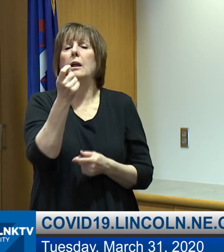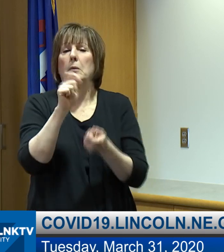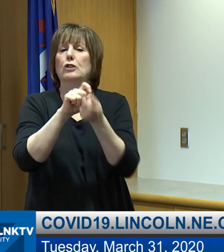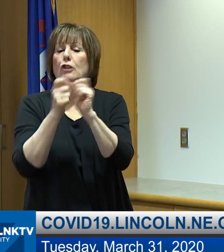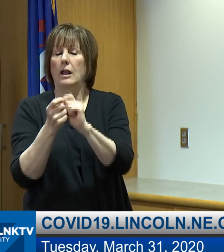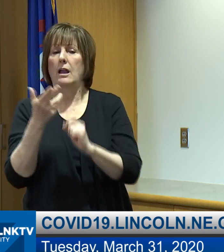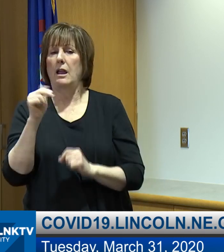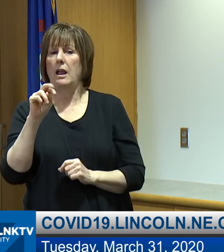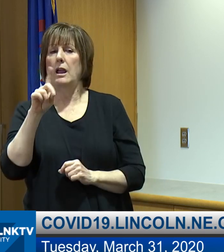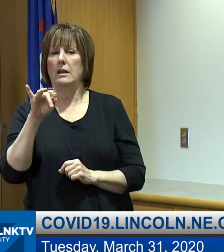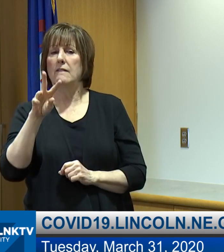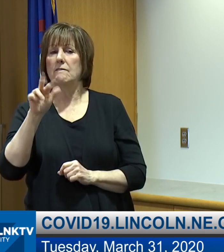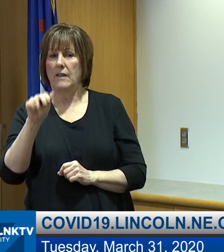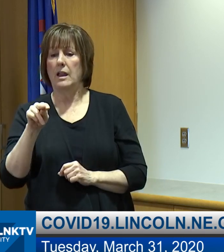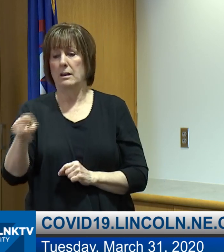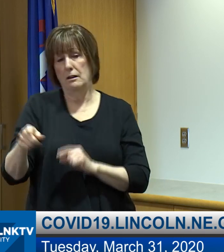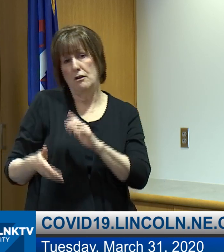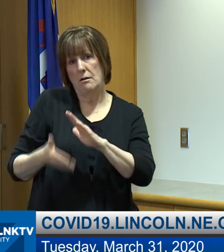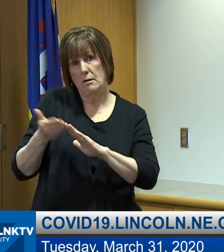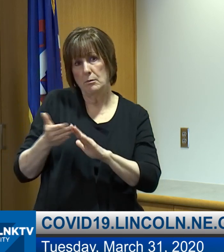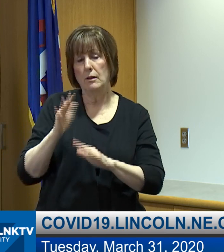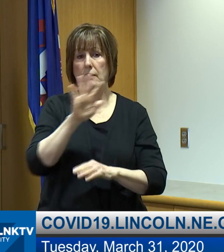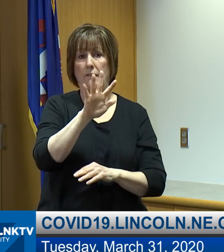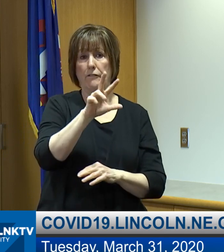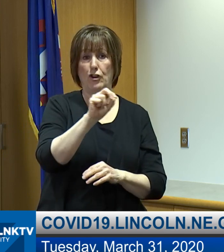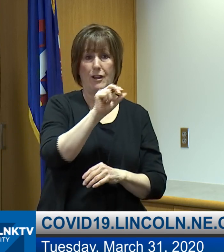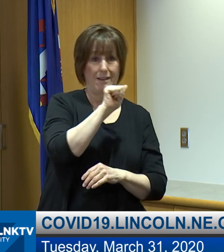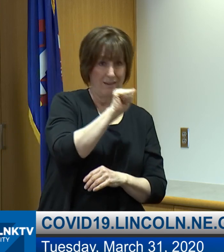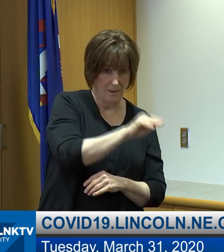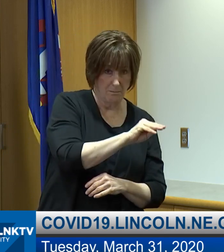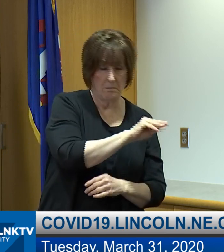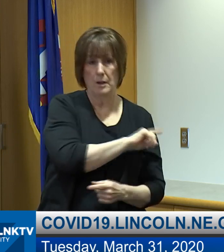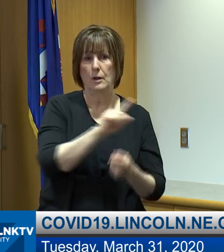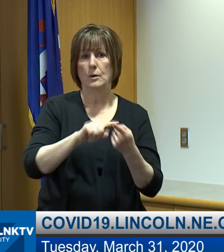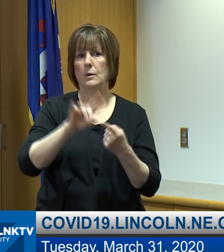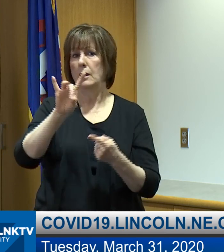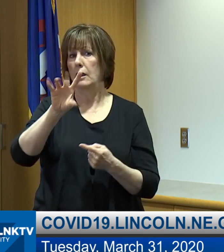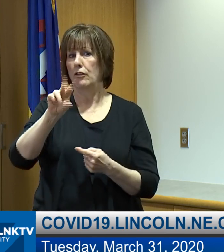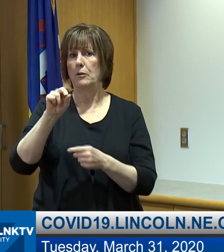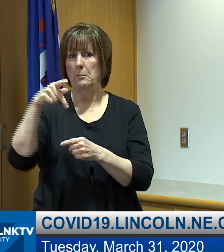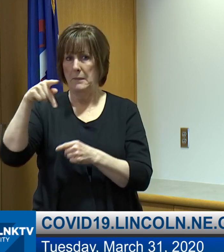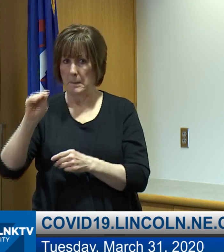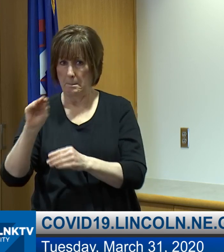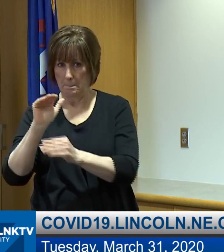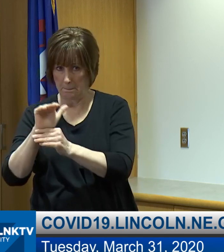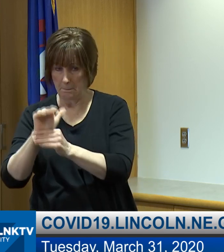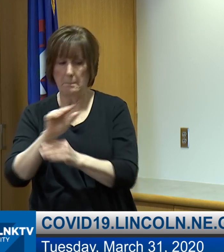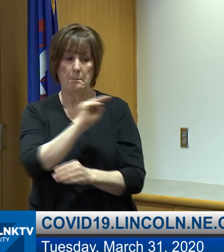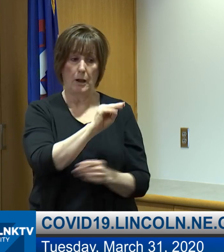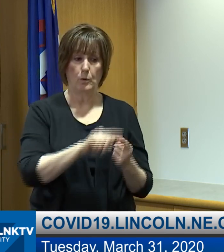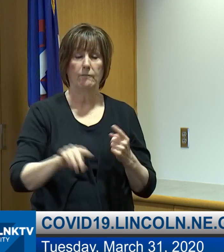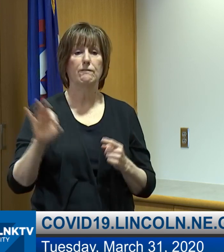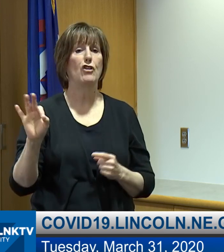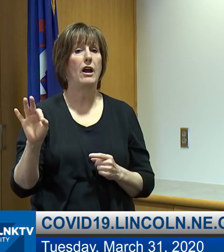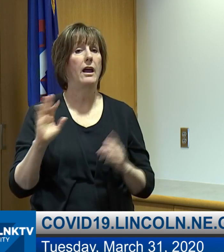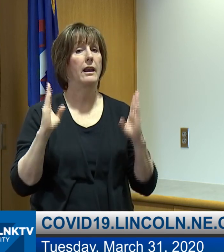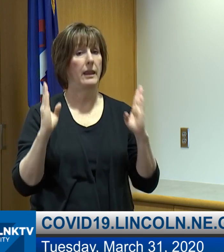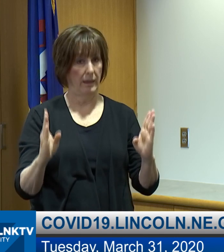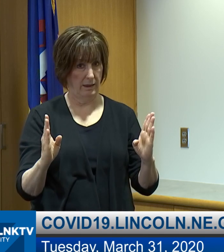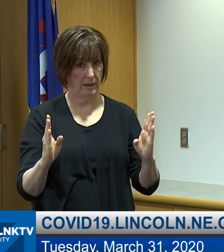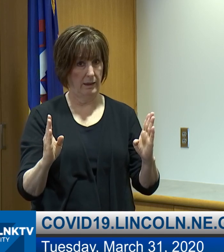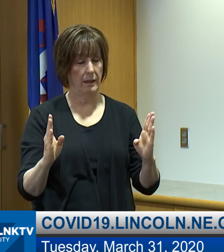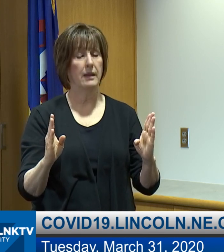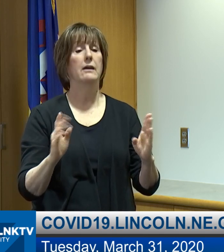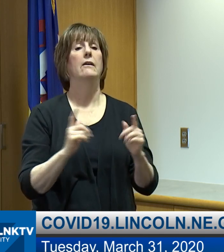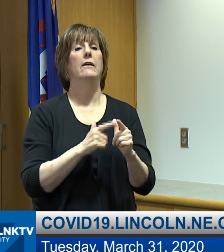van schedule. They will now be operating 5:30 a.m. to 8:30 p.m. Monday through Friday, and then